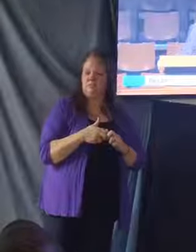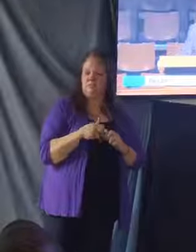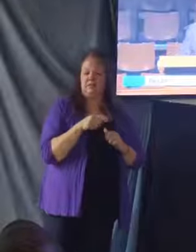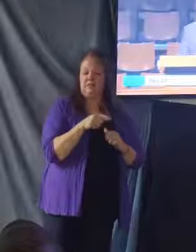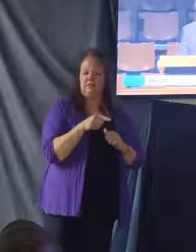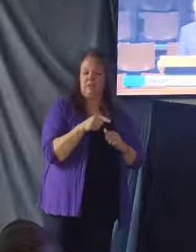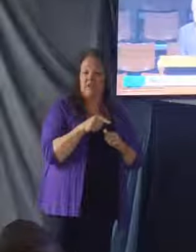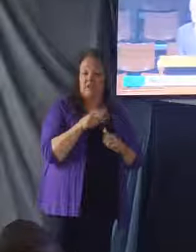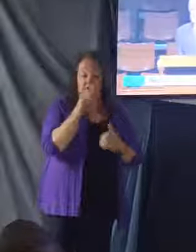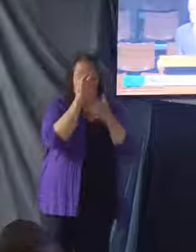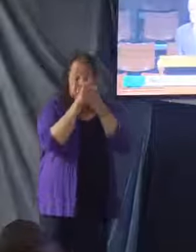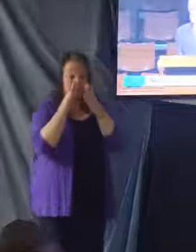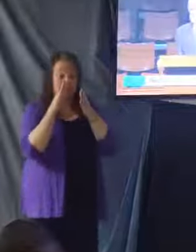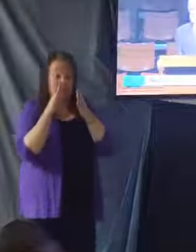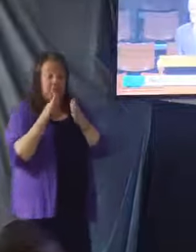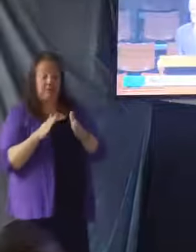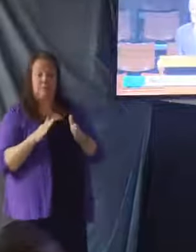And then there are believers